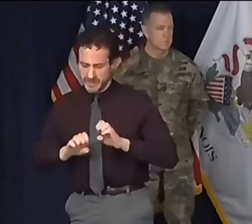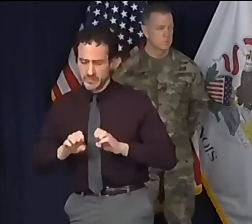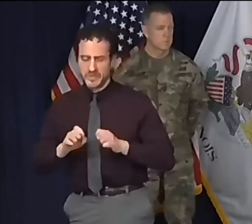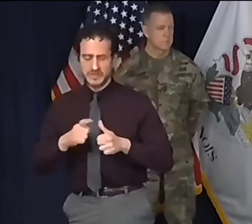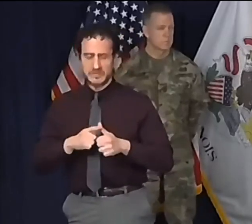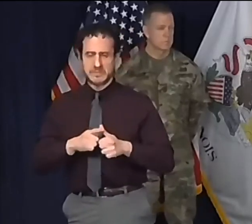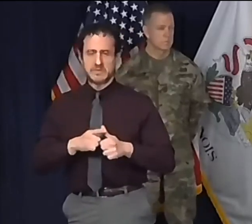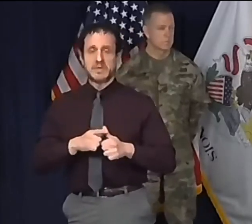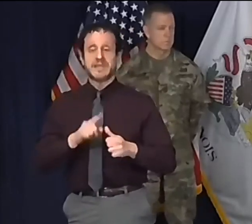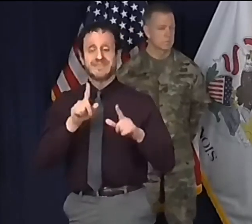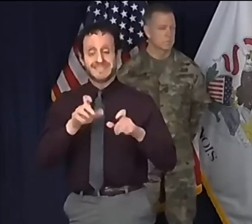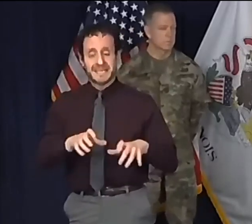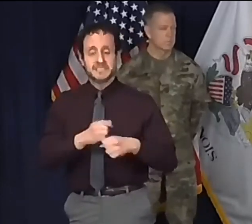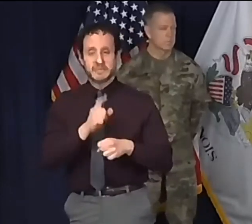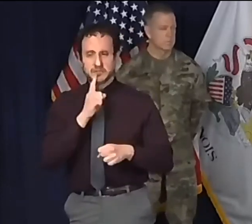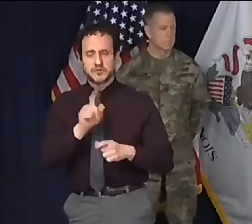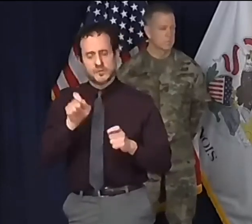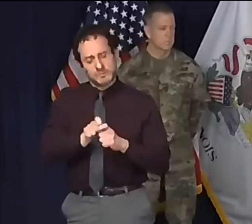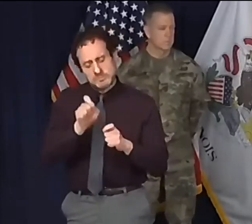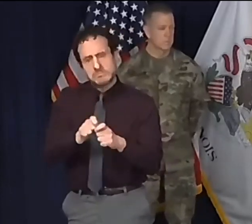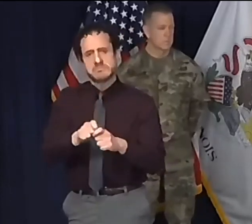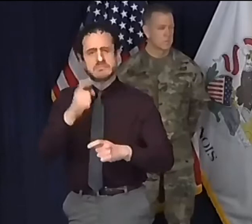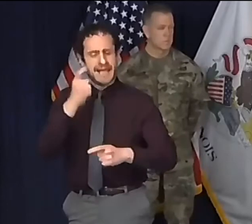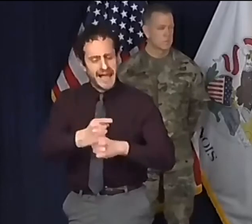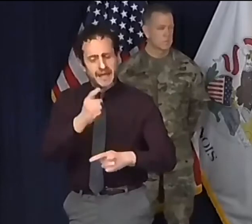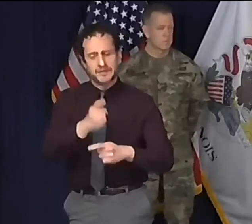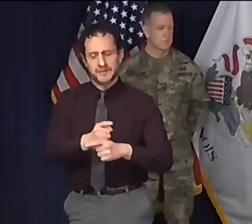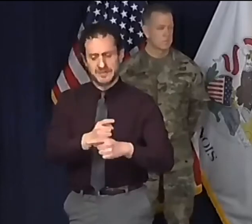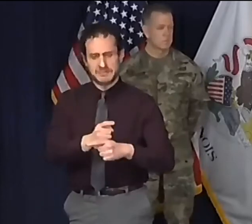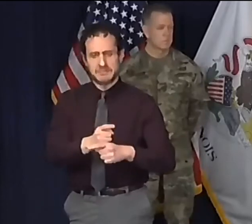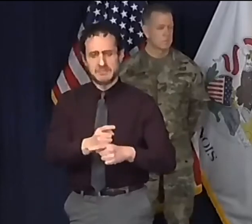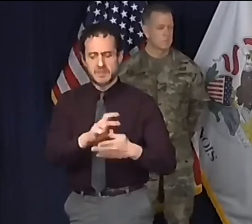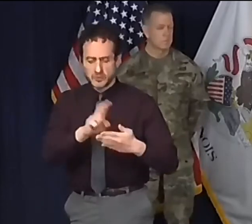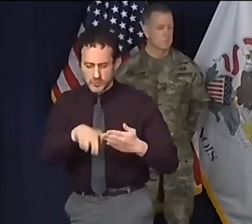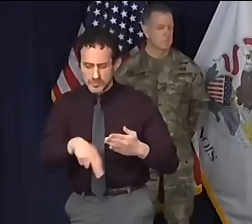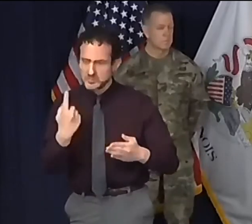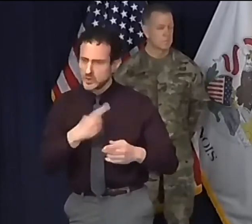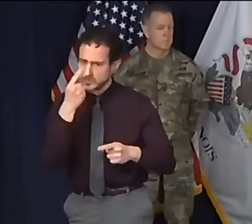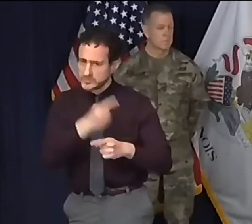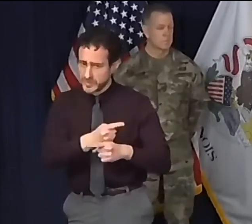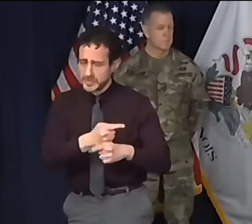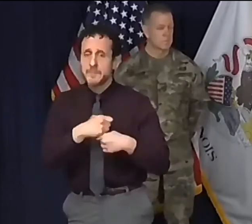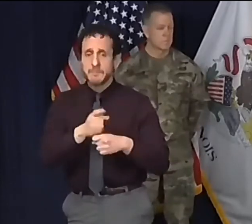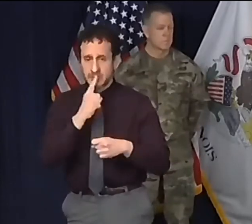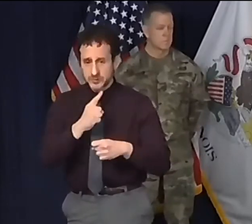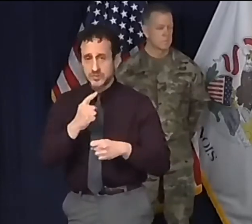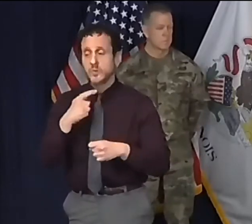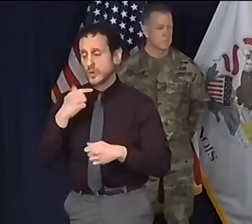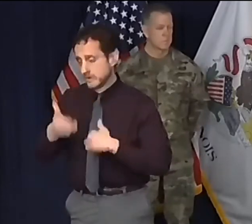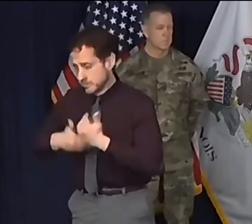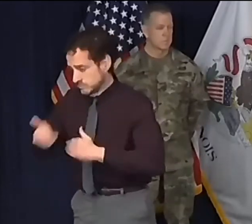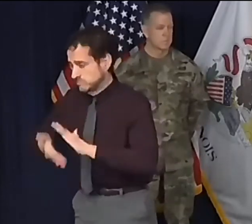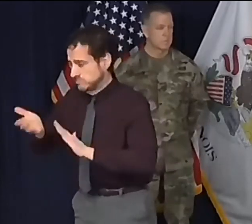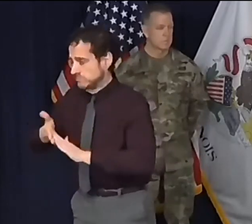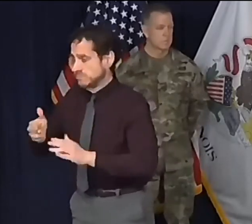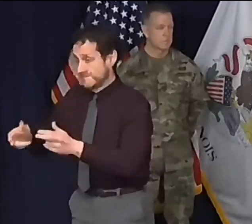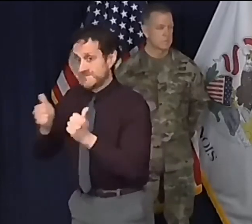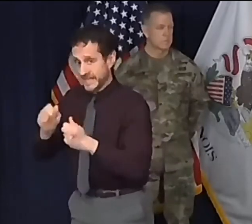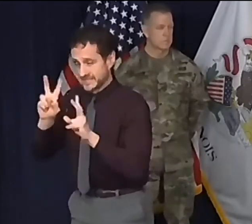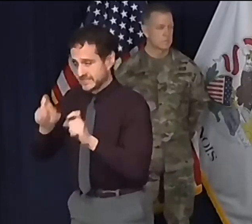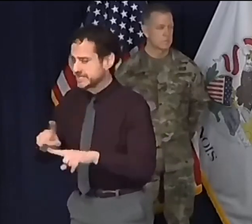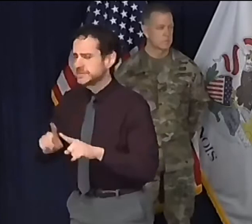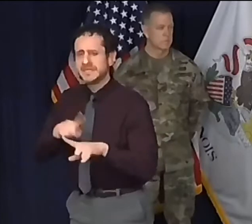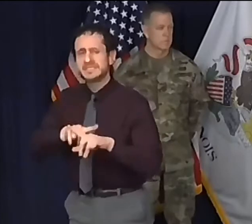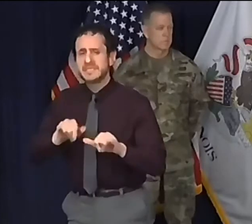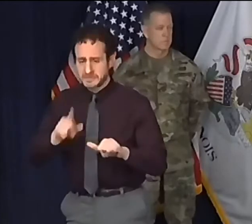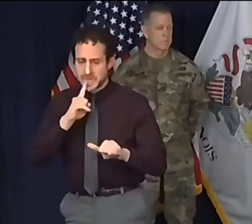sensitivity, accuracy, precision, to ensure we are delivering high-quality results as quickly as possible. We're also